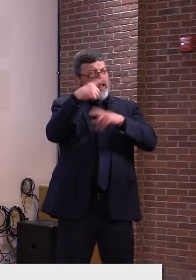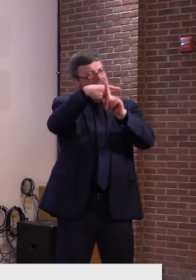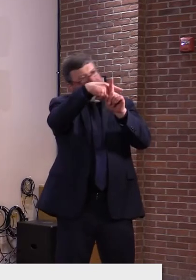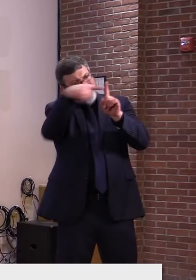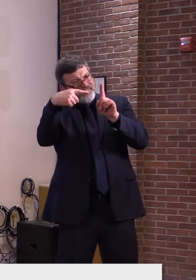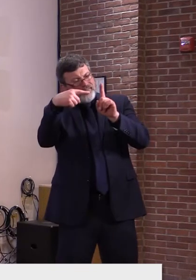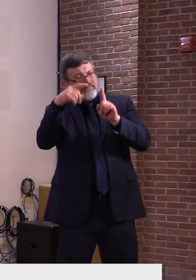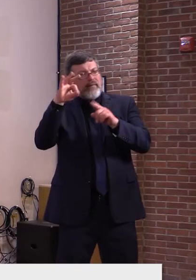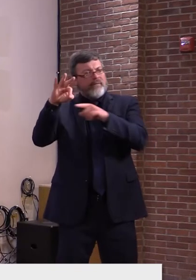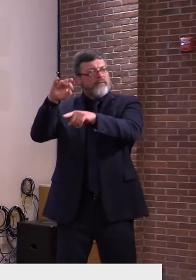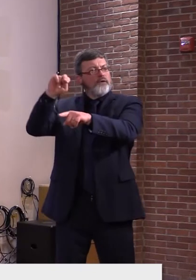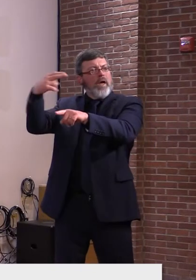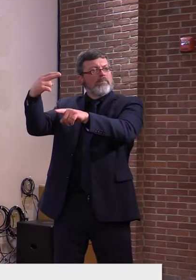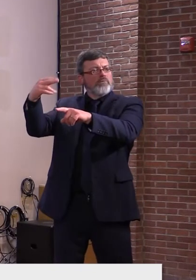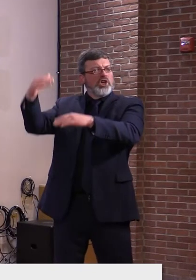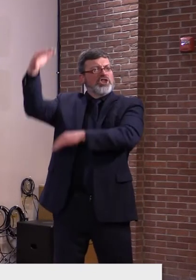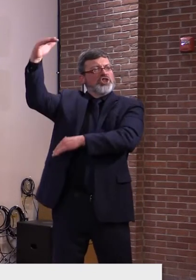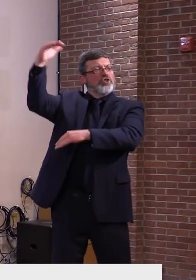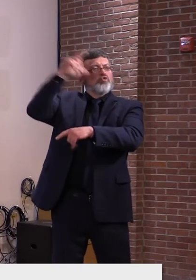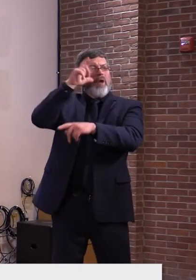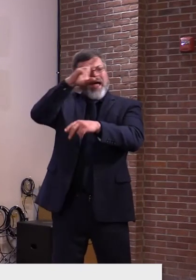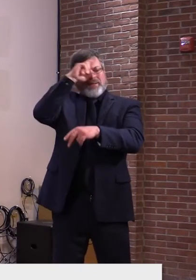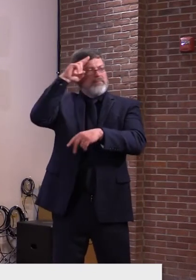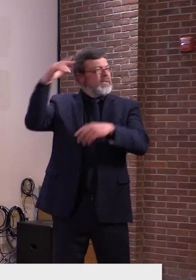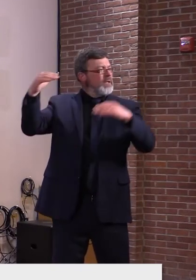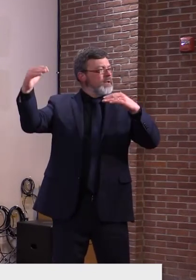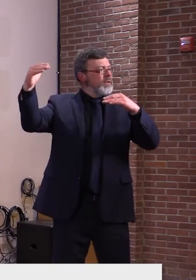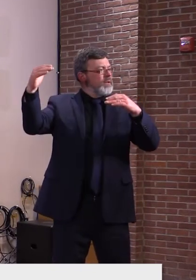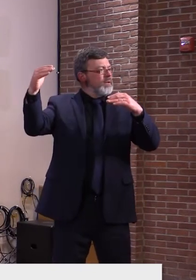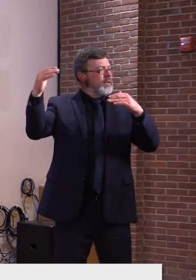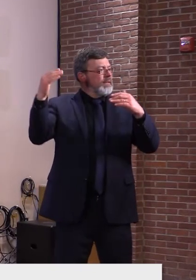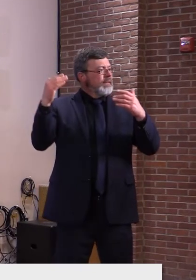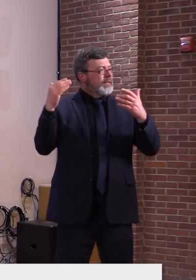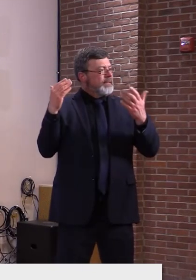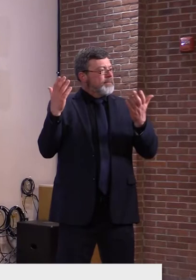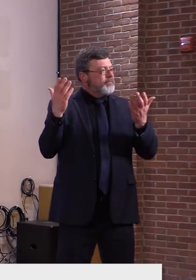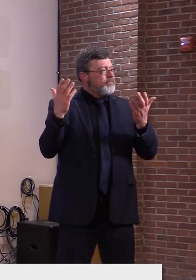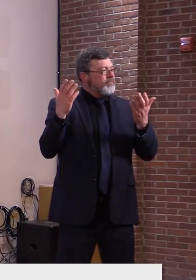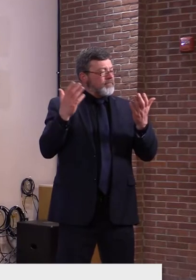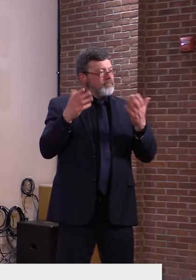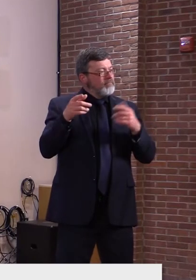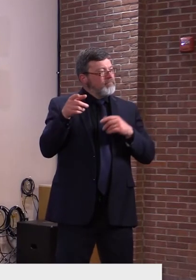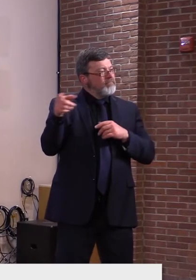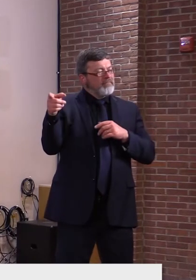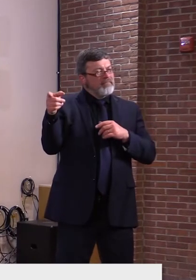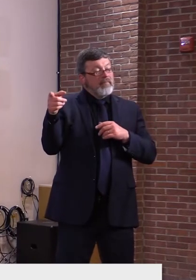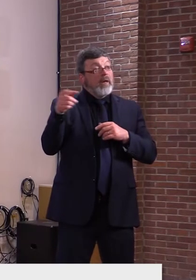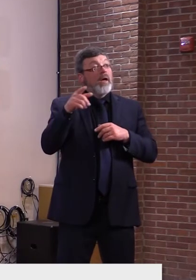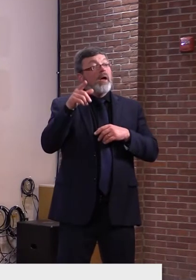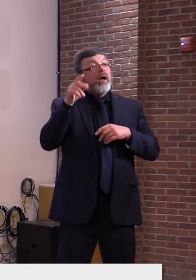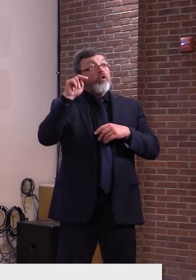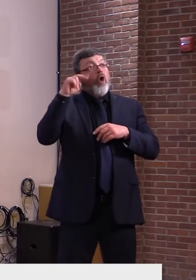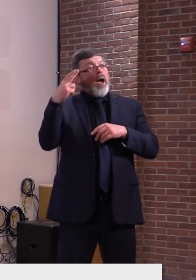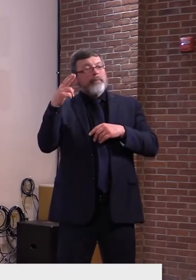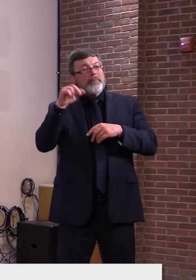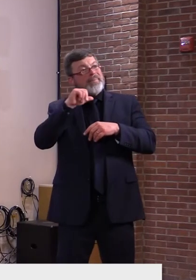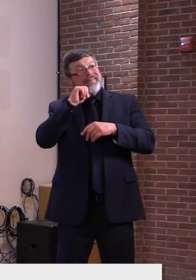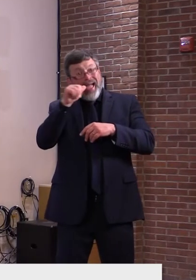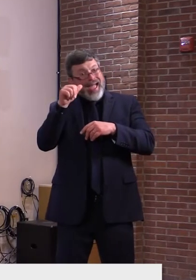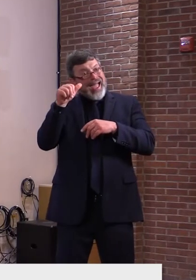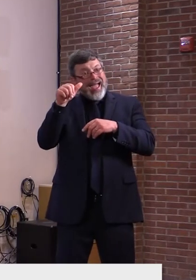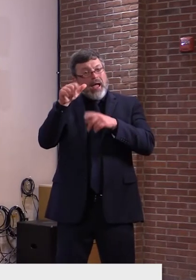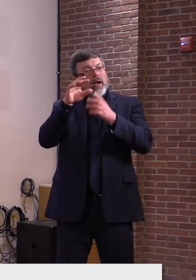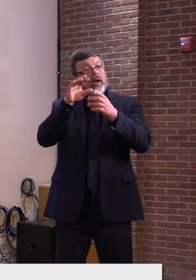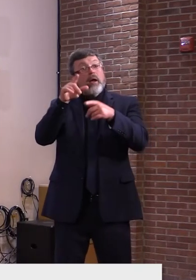have COVID and being hospitalized. So that's the problem with the data we're seeing today. Everyone's counting it